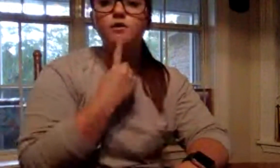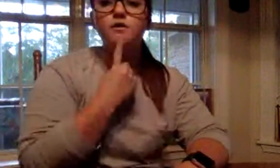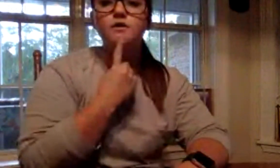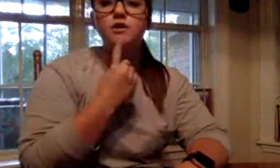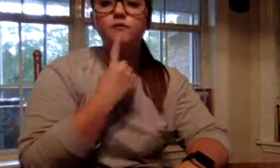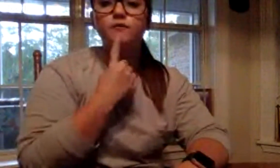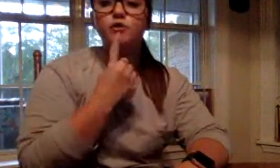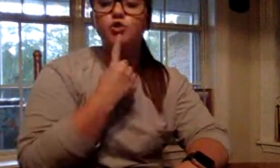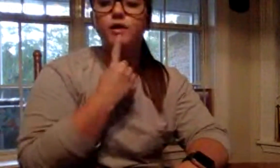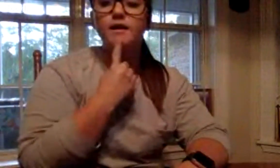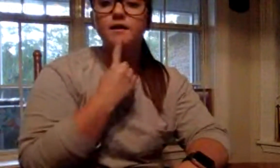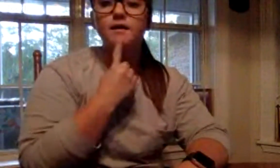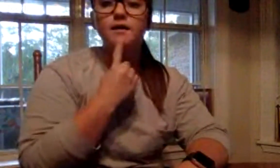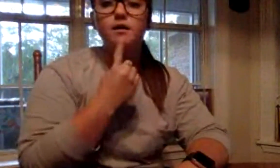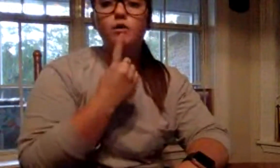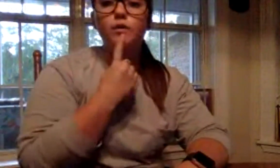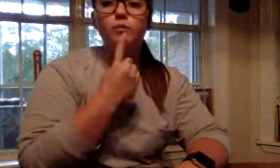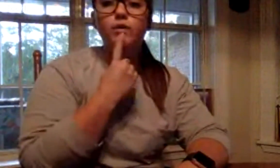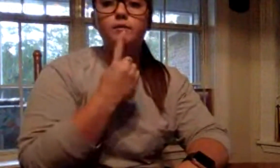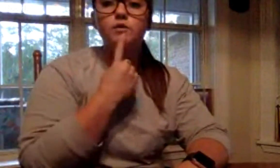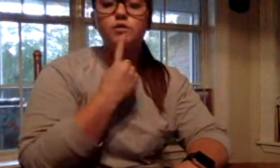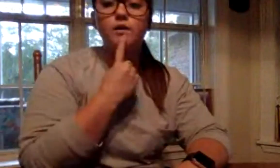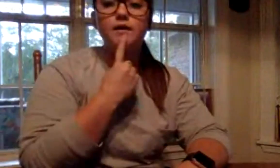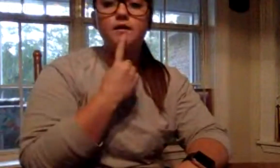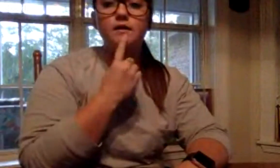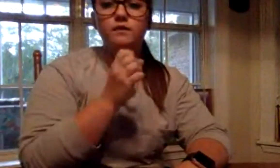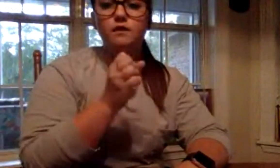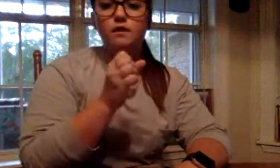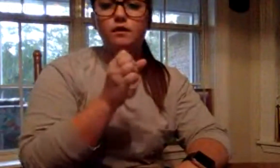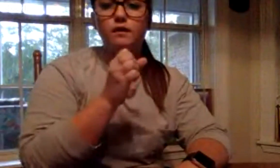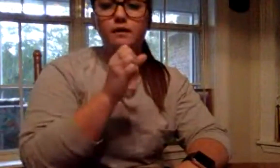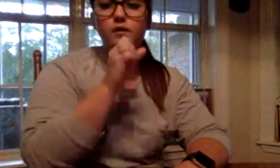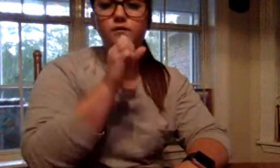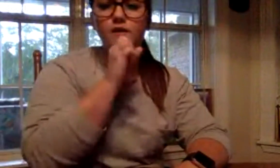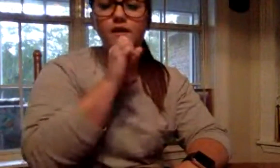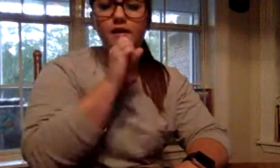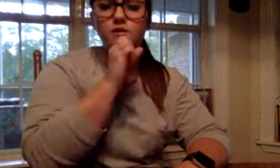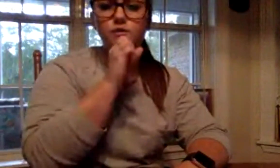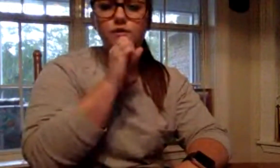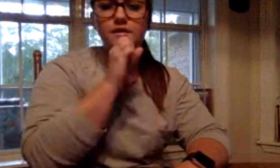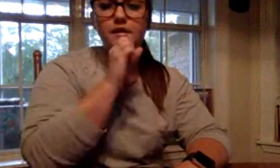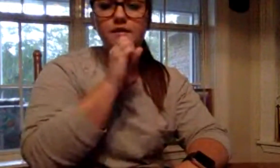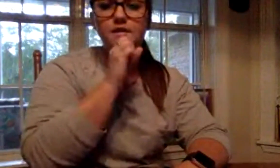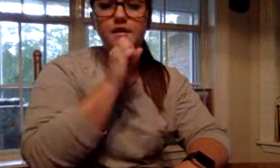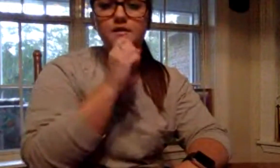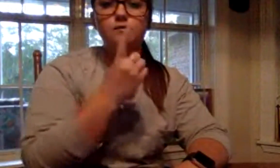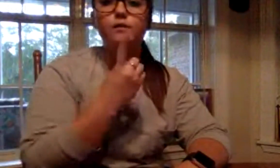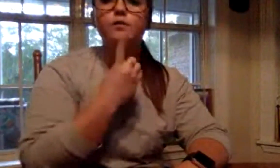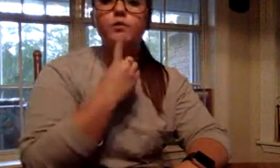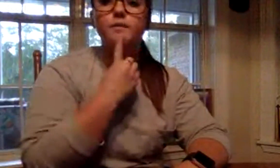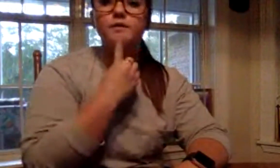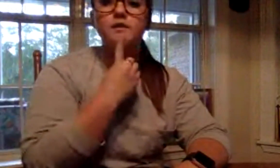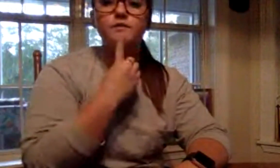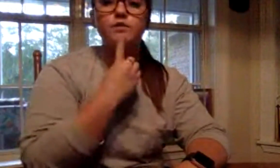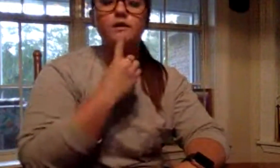to the chin for drink. We prompt drink, even though I believe the actual drink sign is this, but we would prompt this for drink